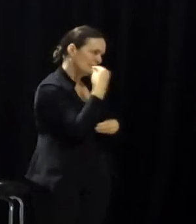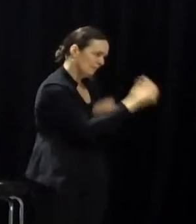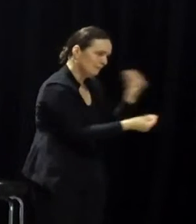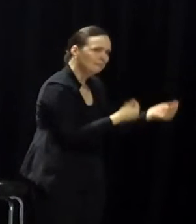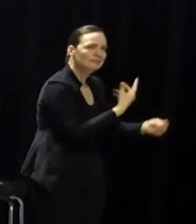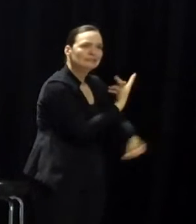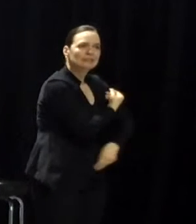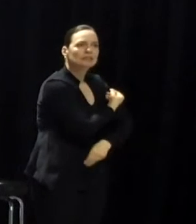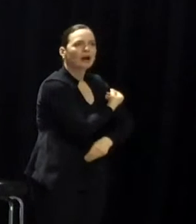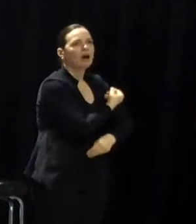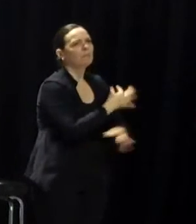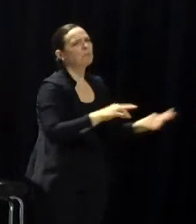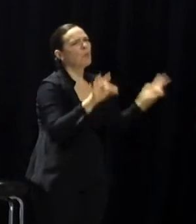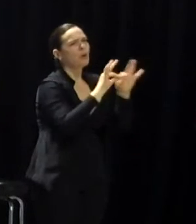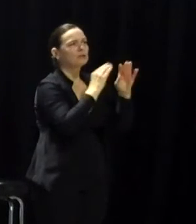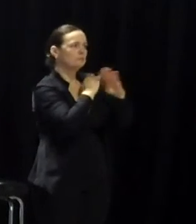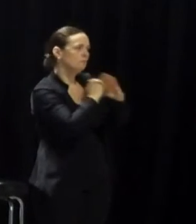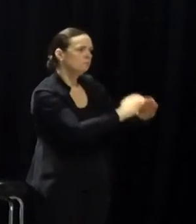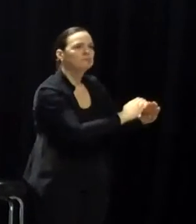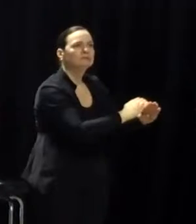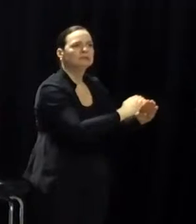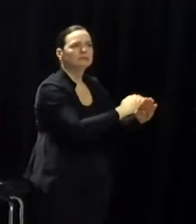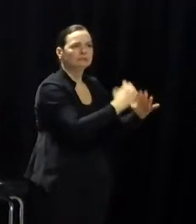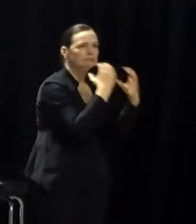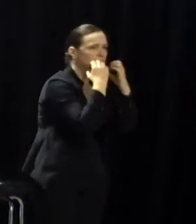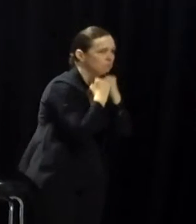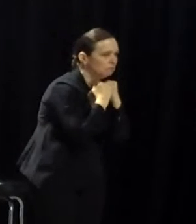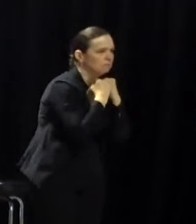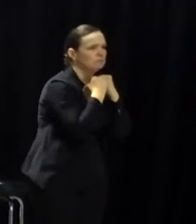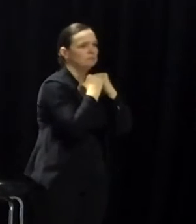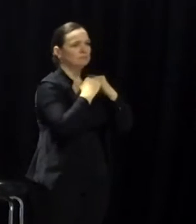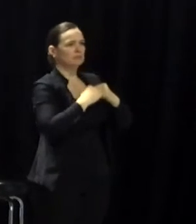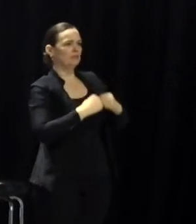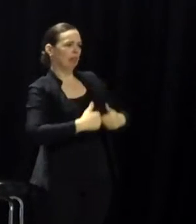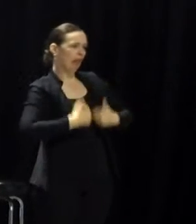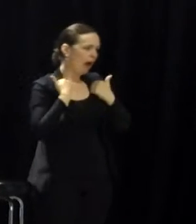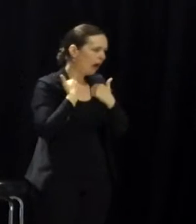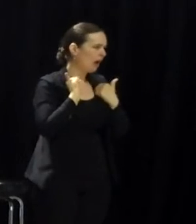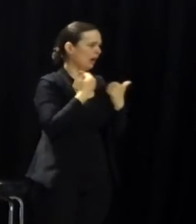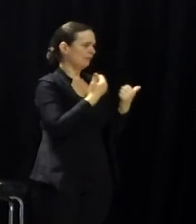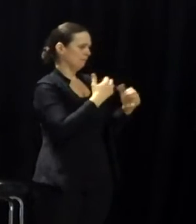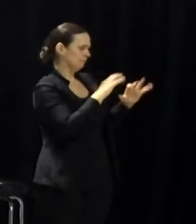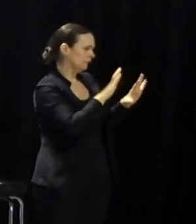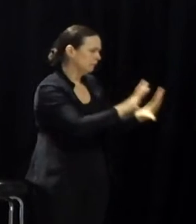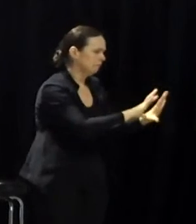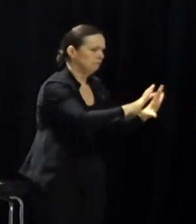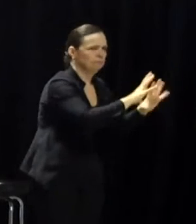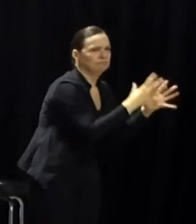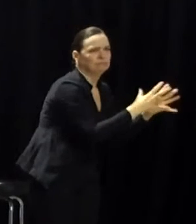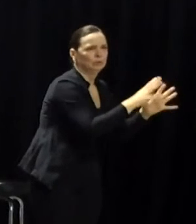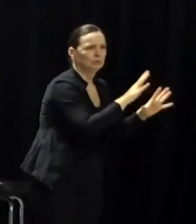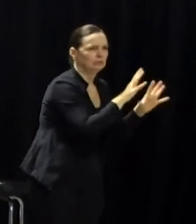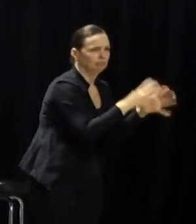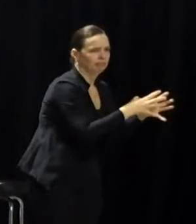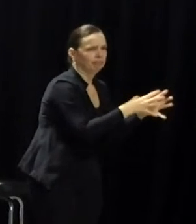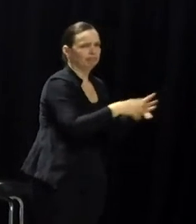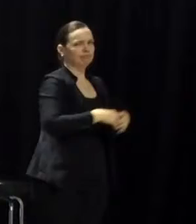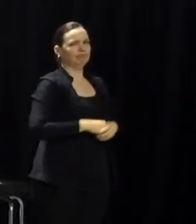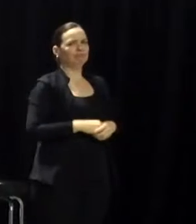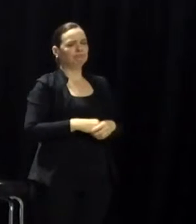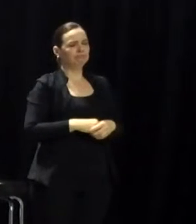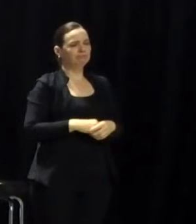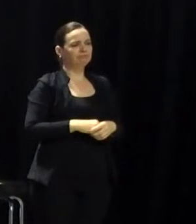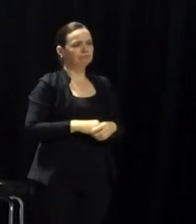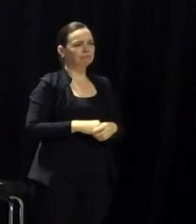preserving life and preserving hospital capacity as well. Looking at new cases, 327 new